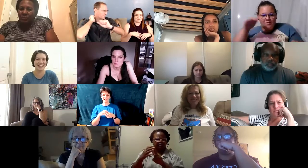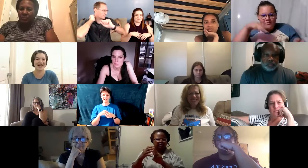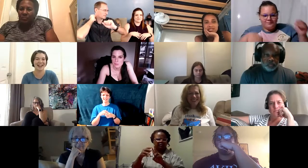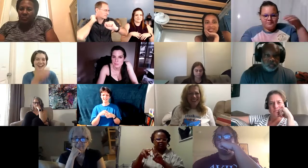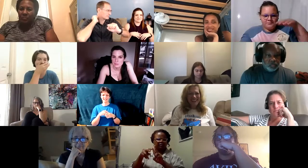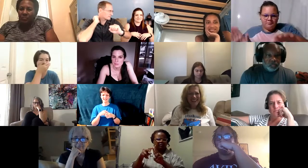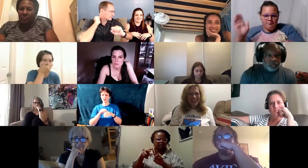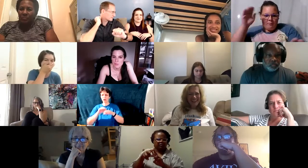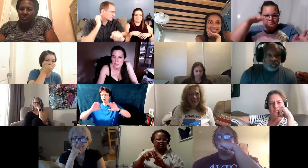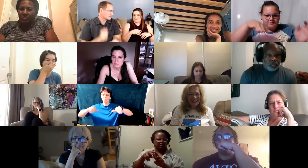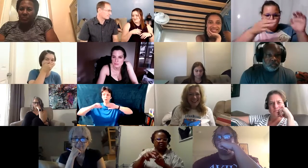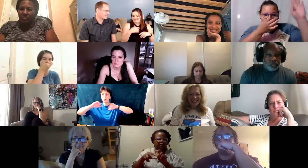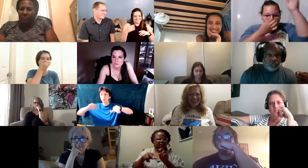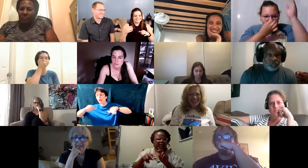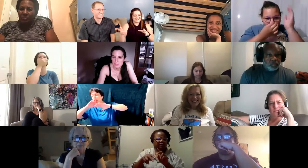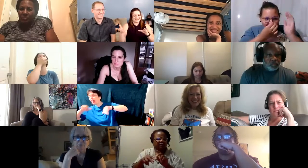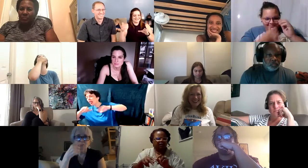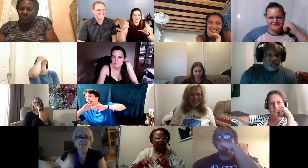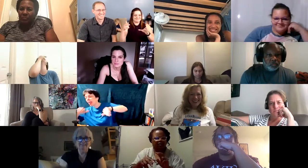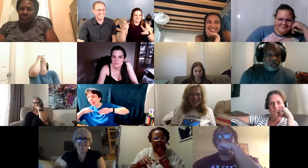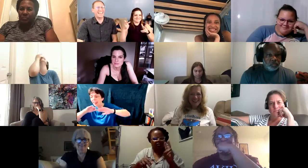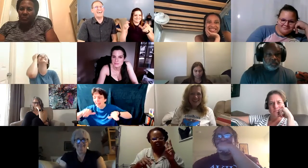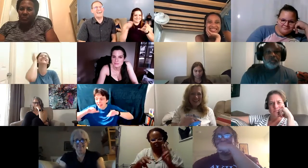No. or the back? No, you dork.